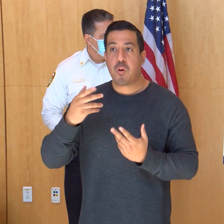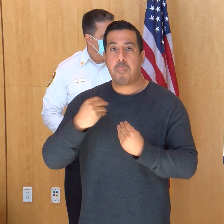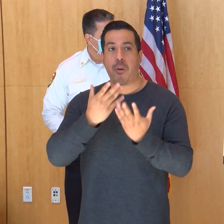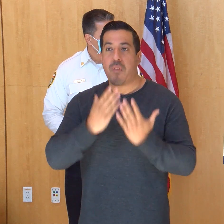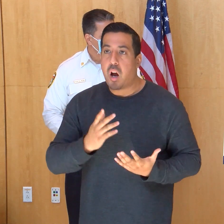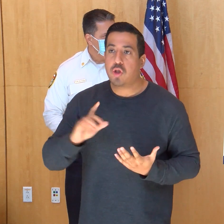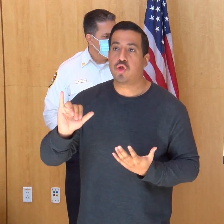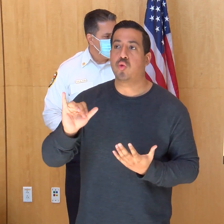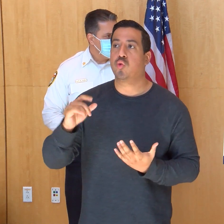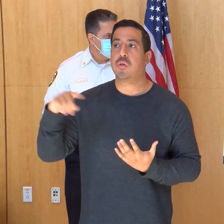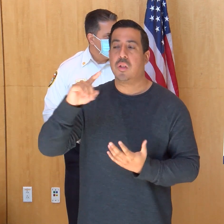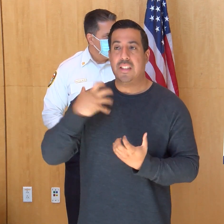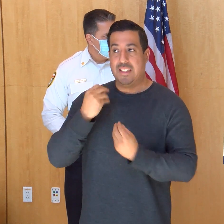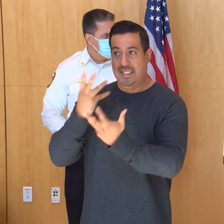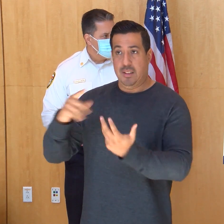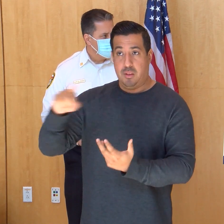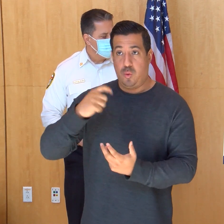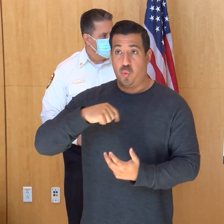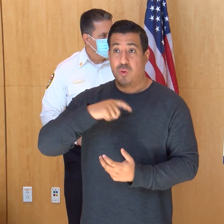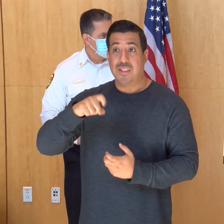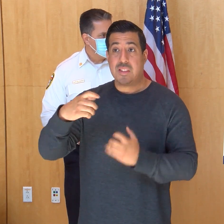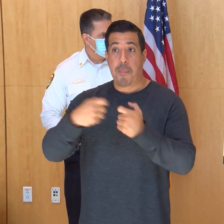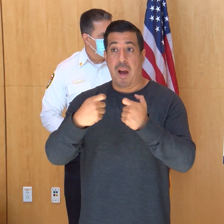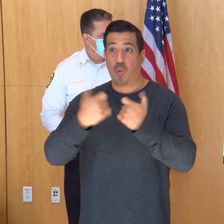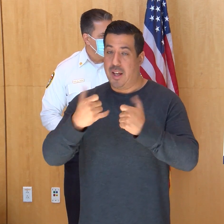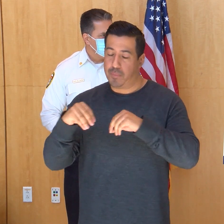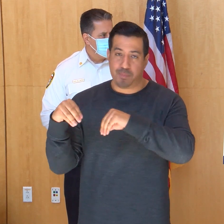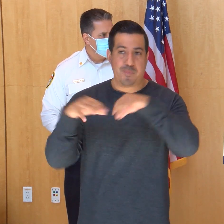providers, that we need to get this power restored